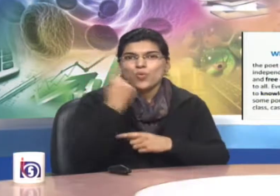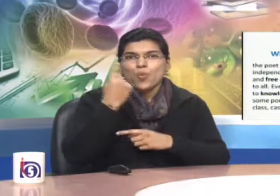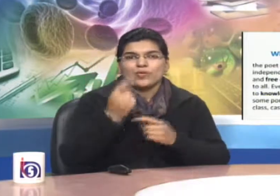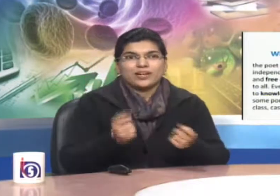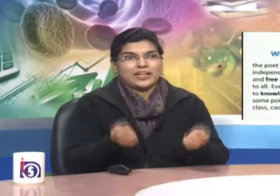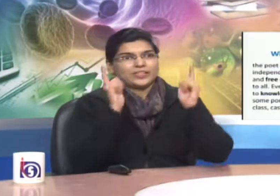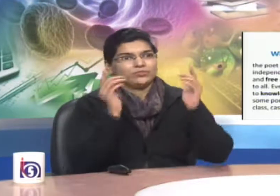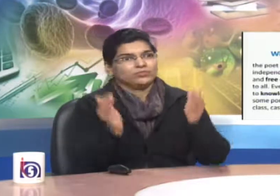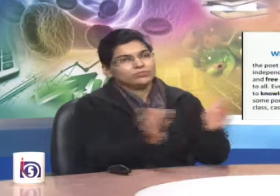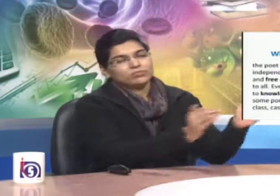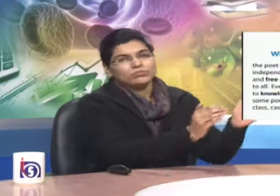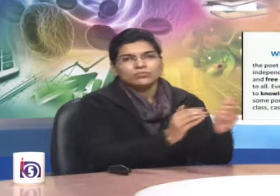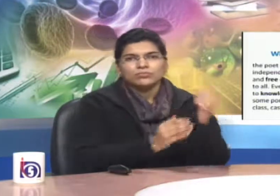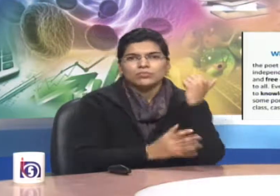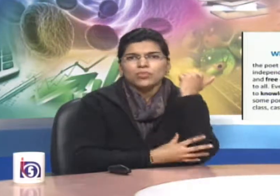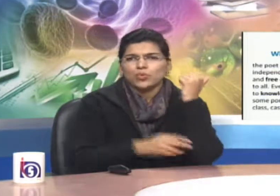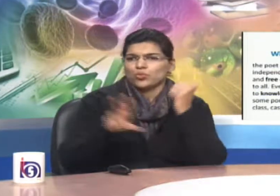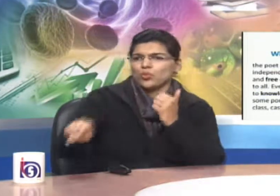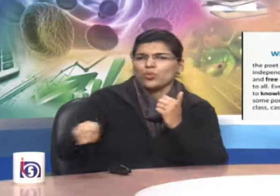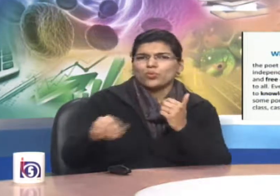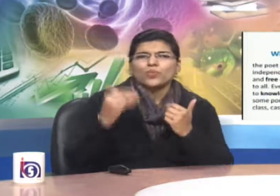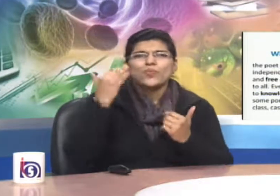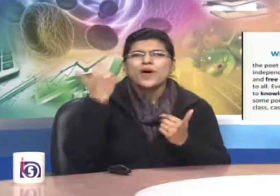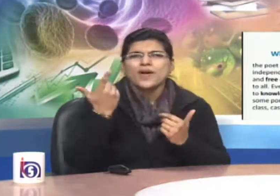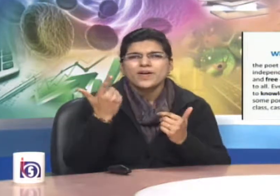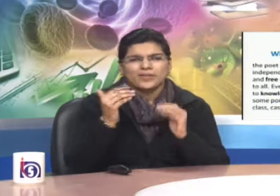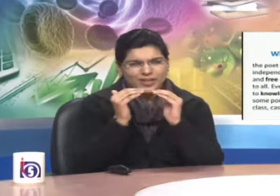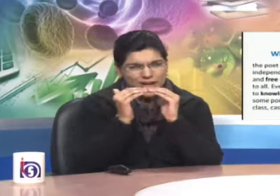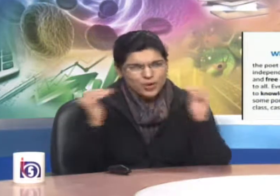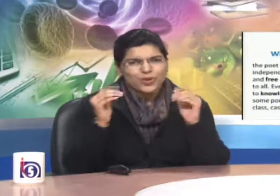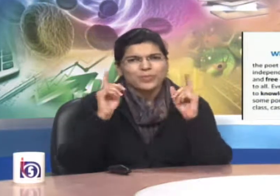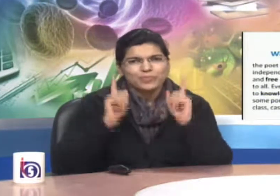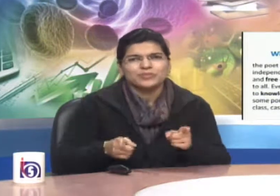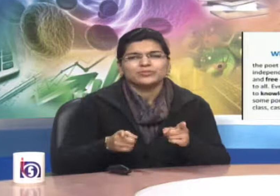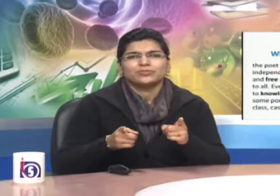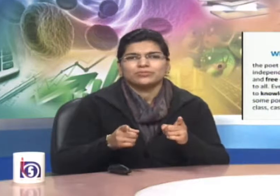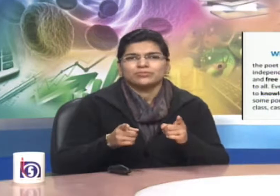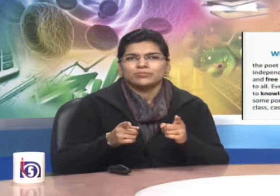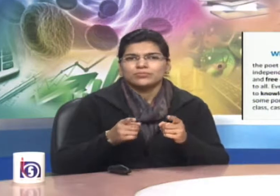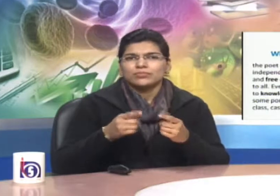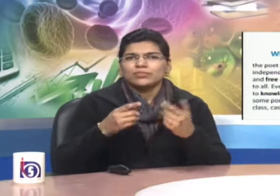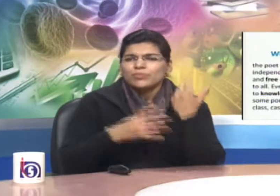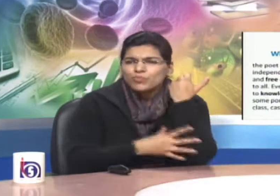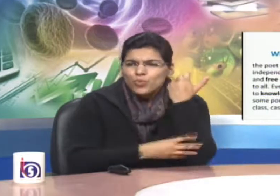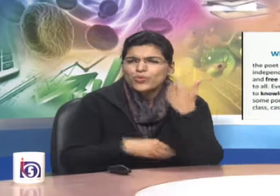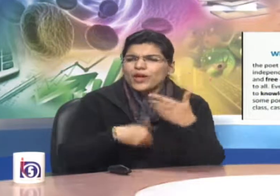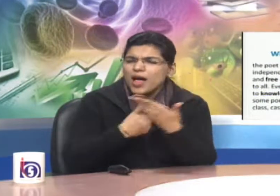caste, gender, class, or any barrier.